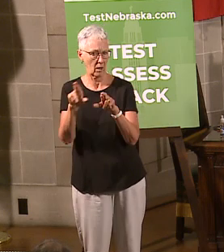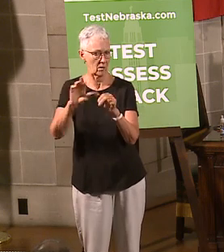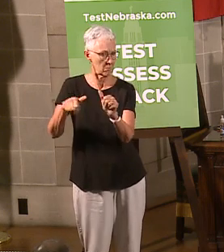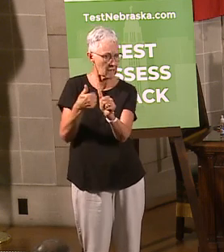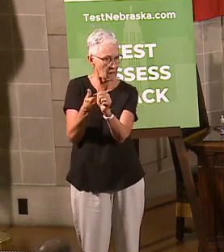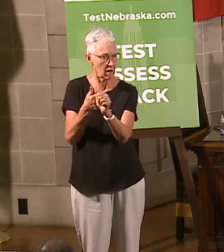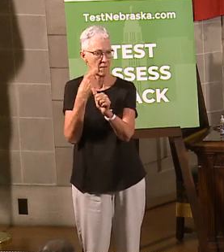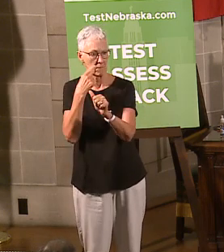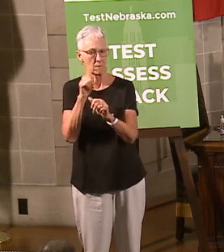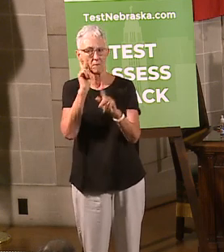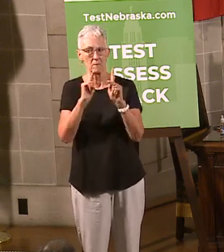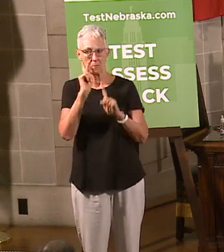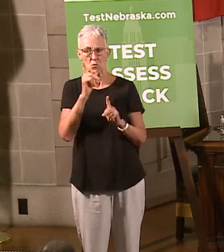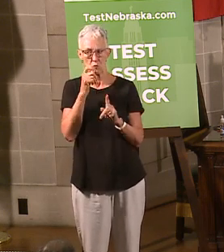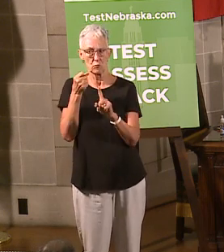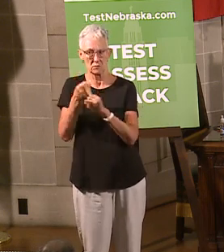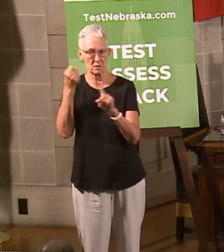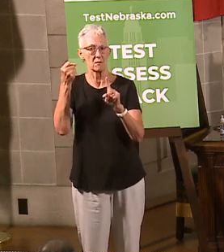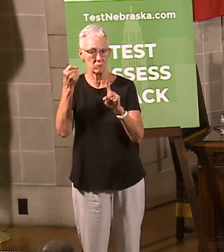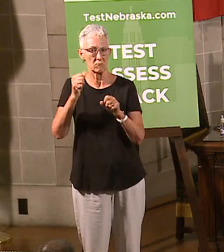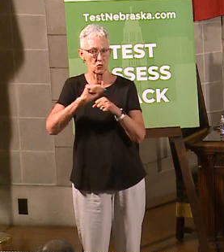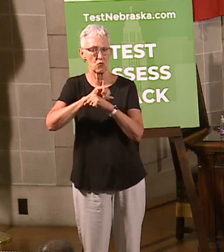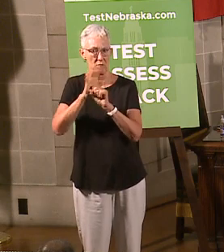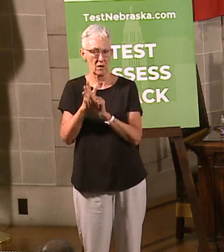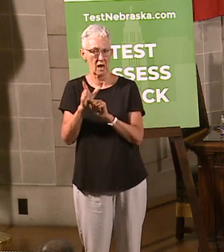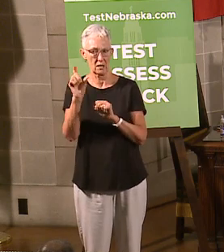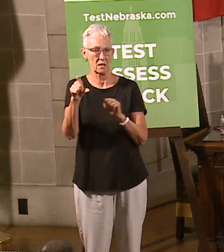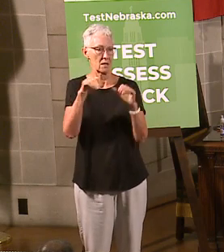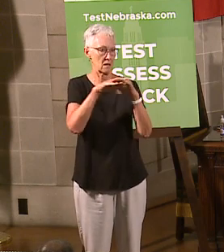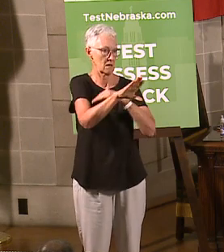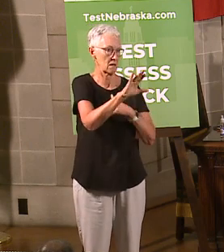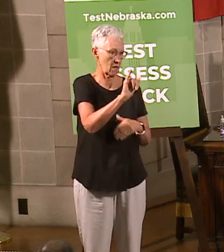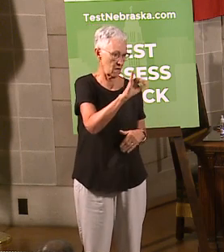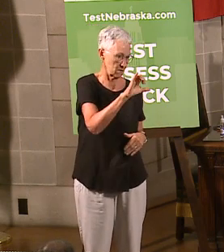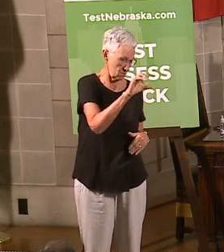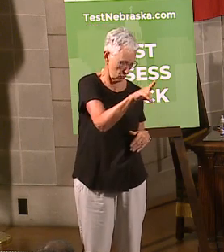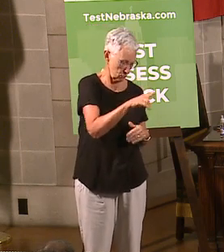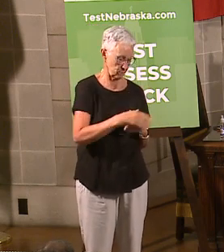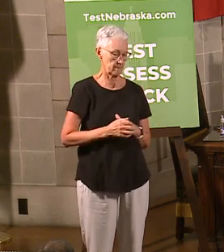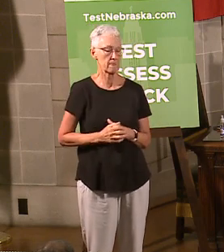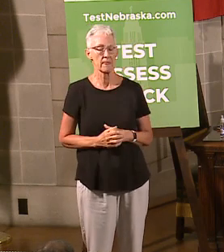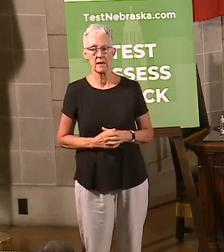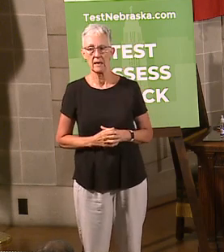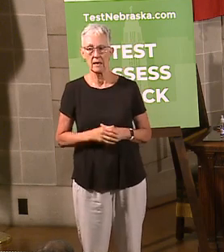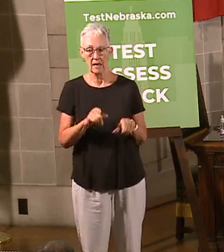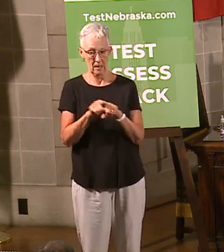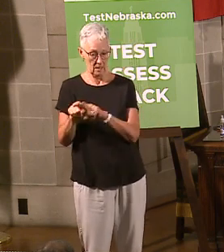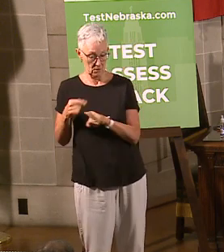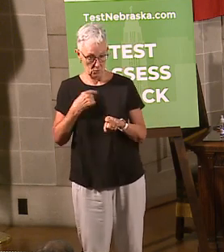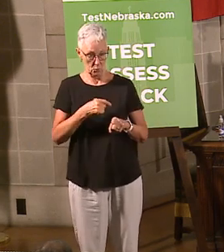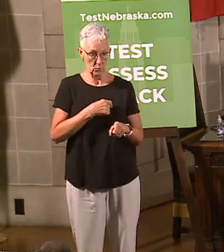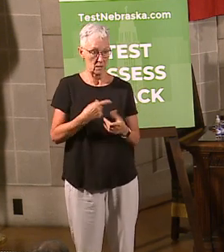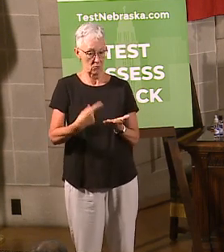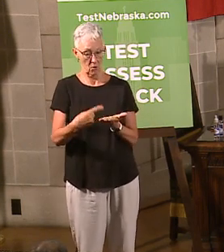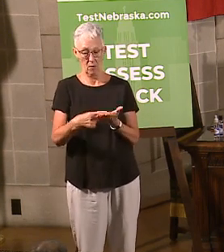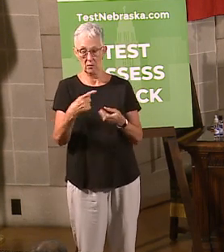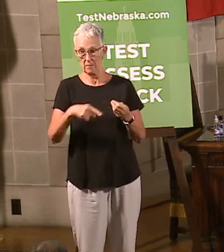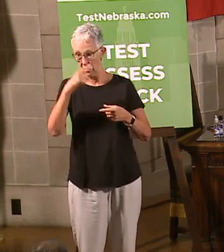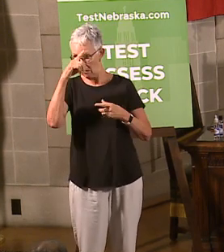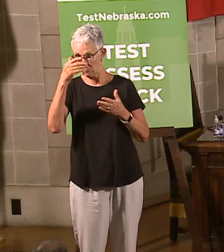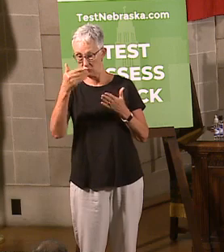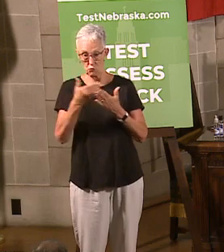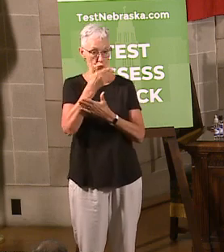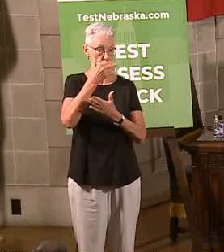please, even as we talk about going through the summer and loosening restrictions, remember to practice our social distancing